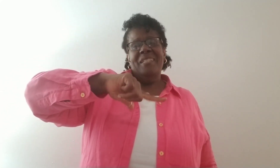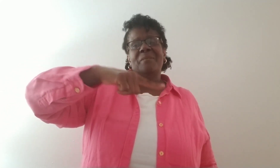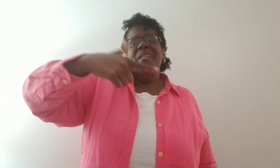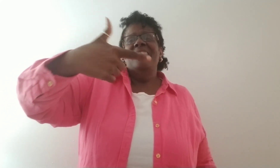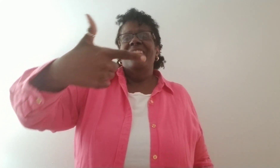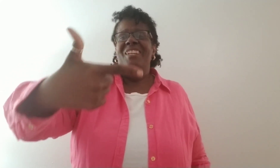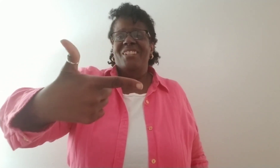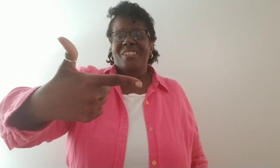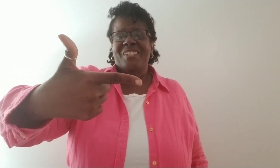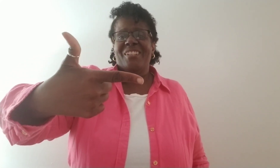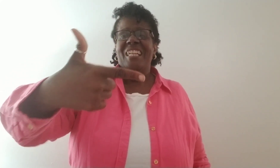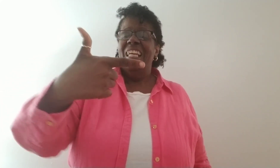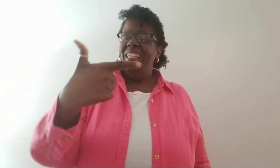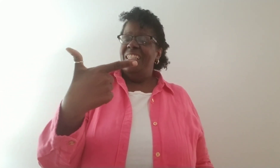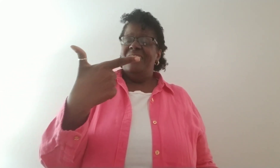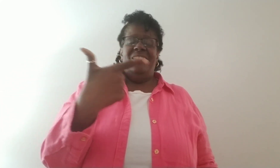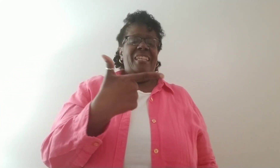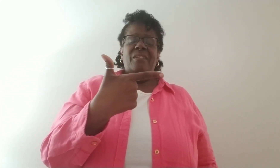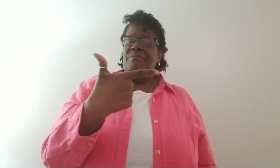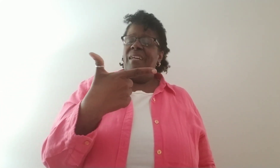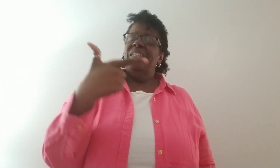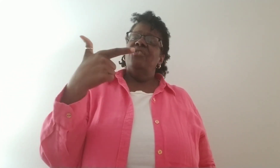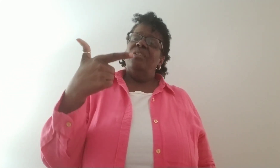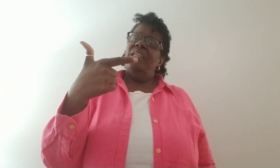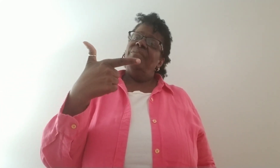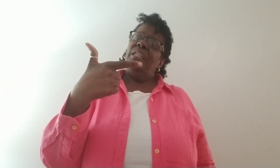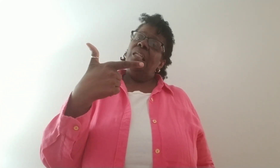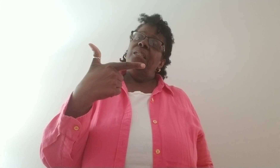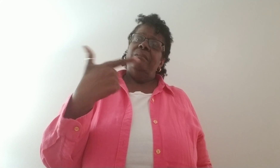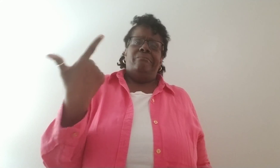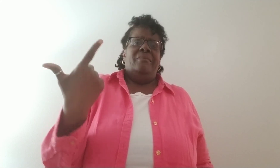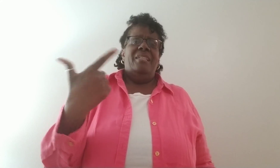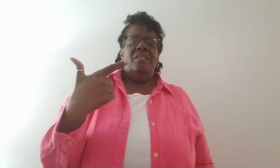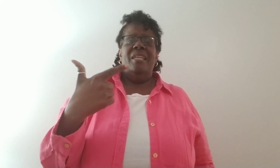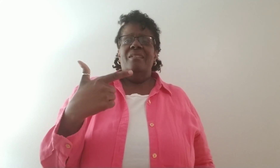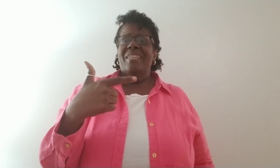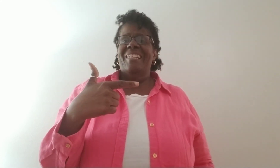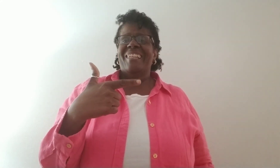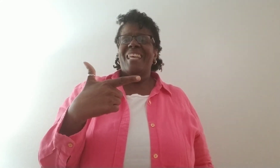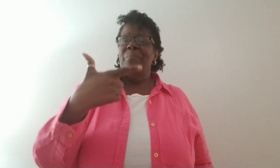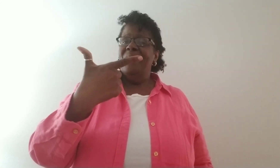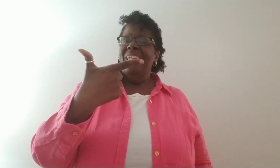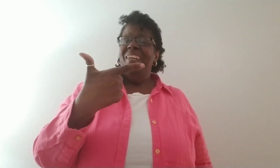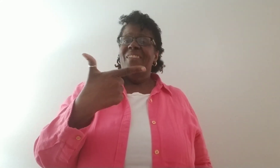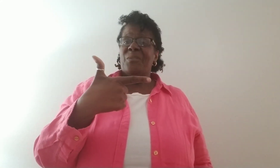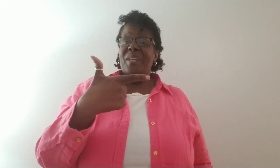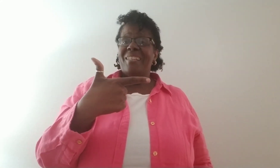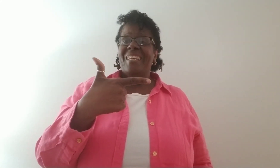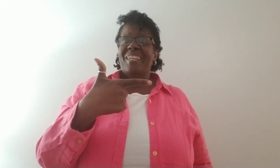me, your turn. And this is, think of, I guess you can think of a gun. I hate to say it like that, but that's what I think of, all